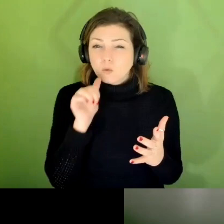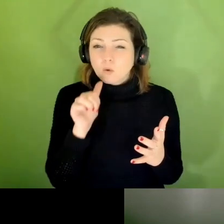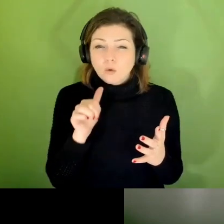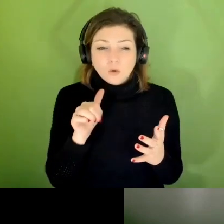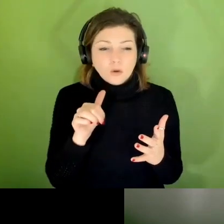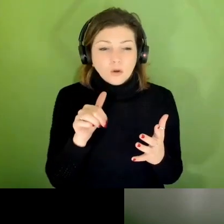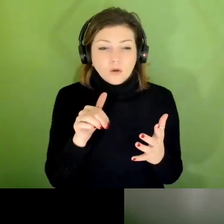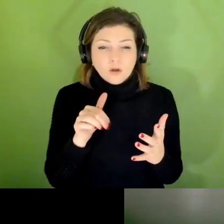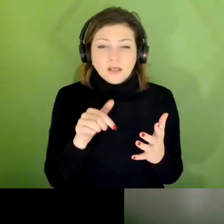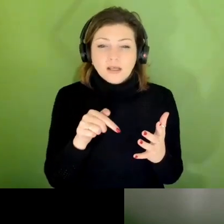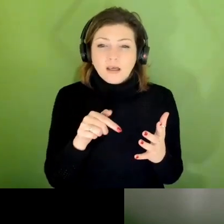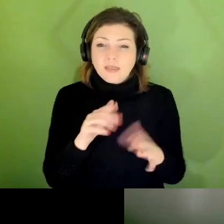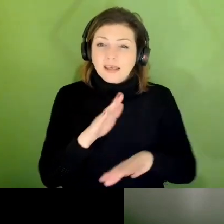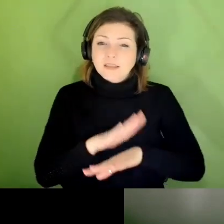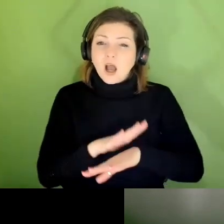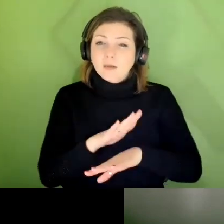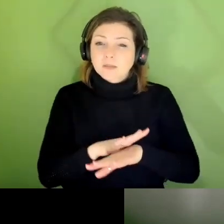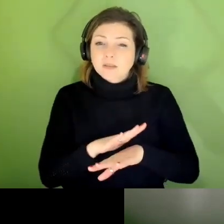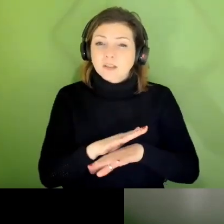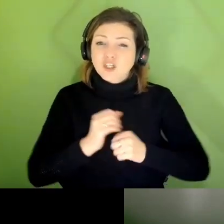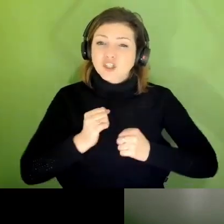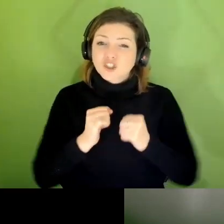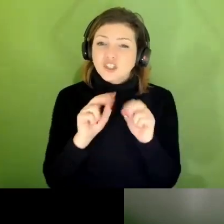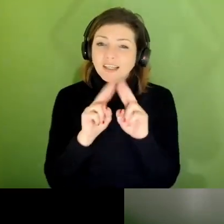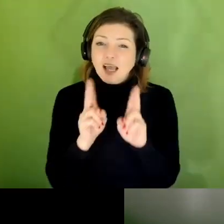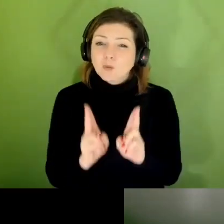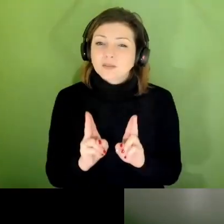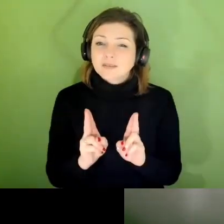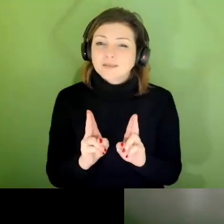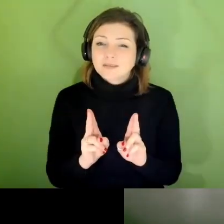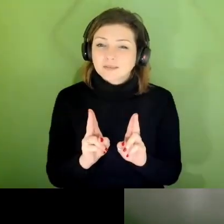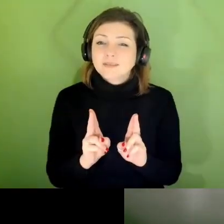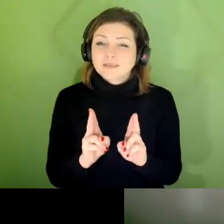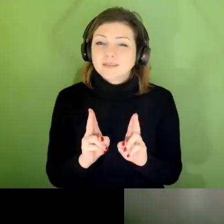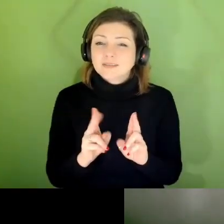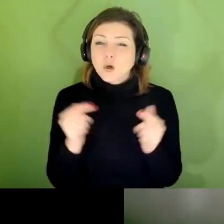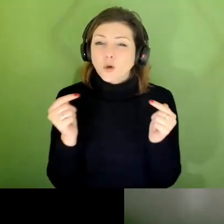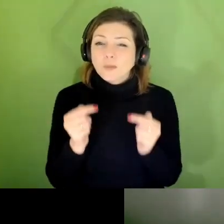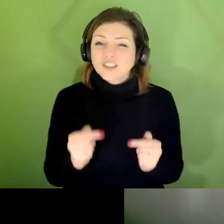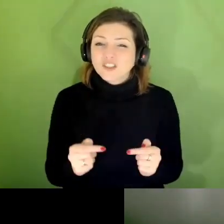competition in 2020, and what a year!